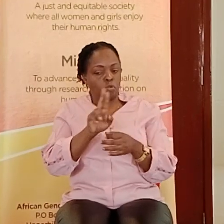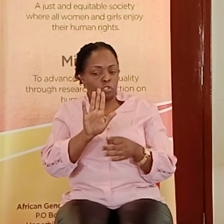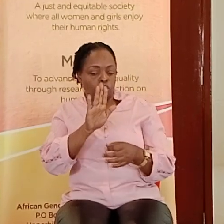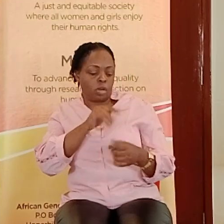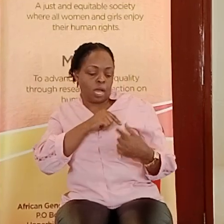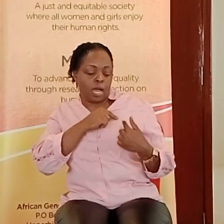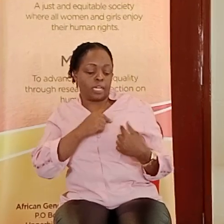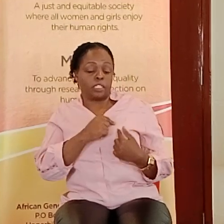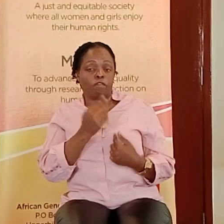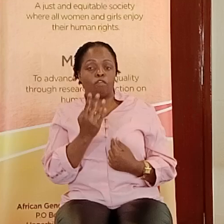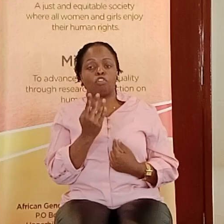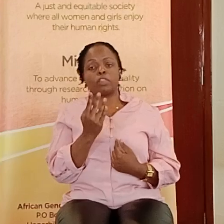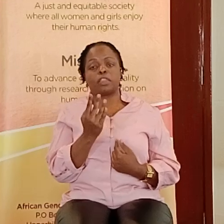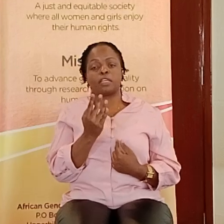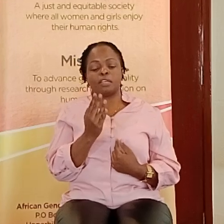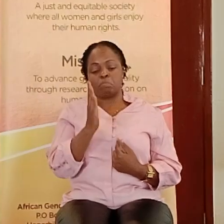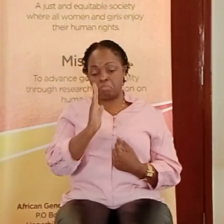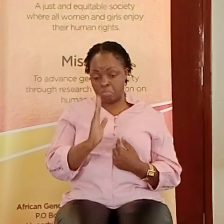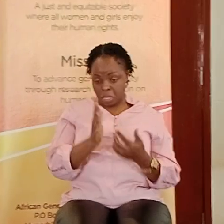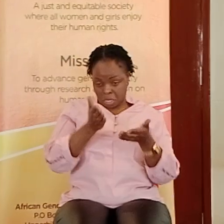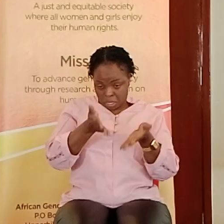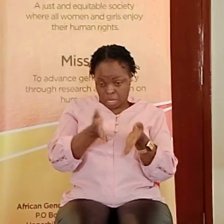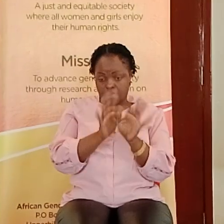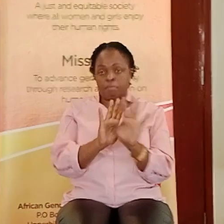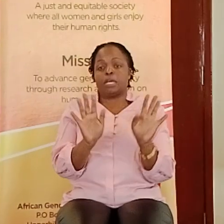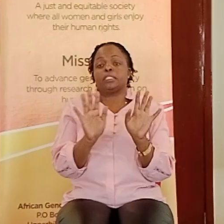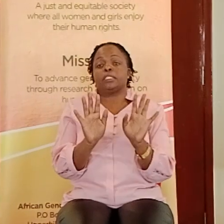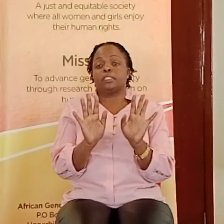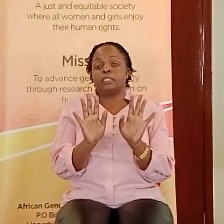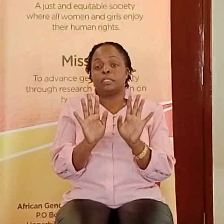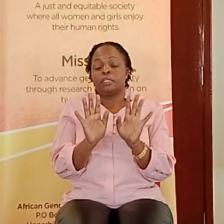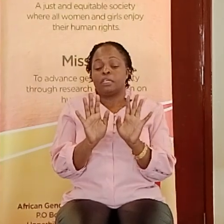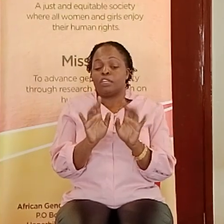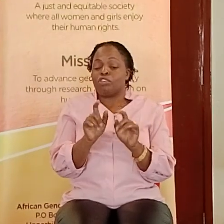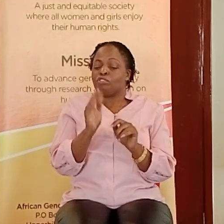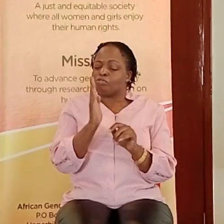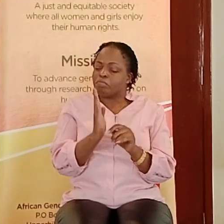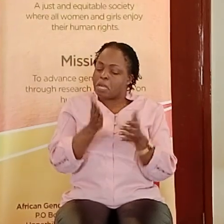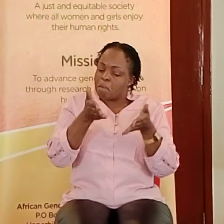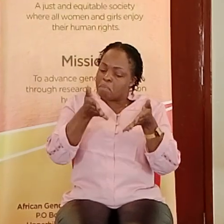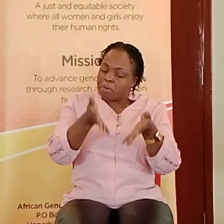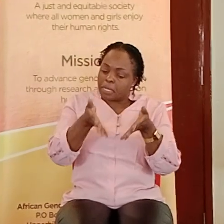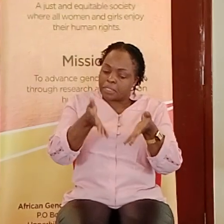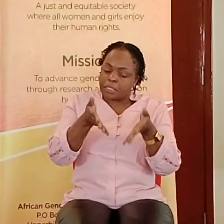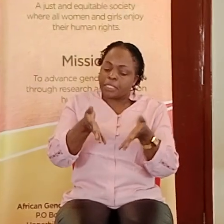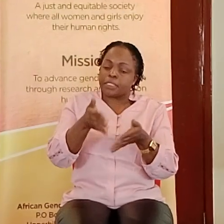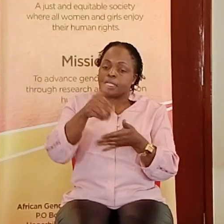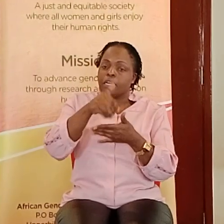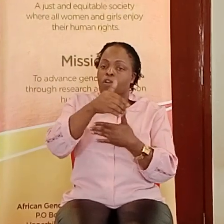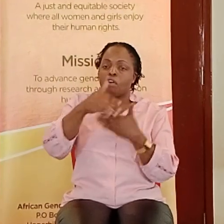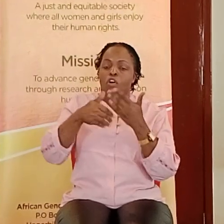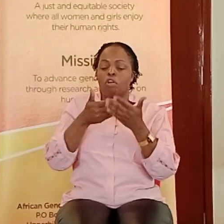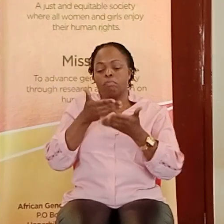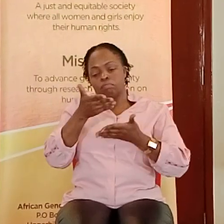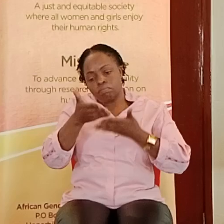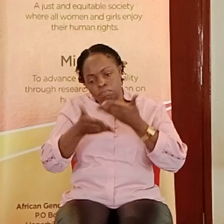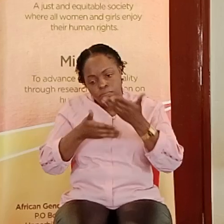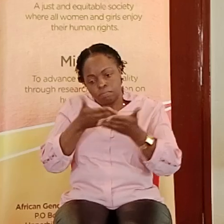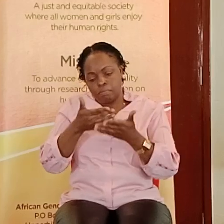one will just be automatic, that you're going to be really present in those conversations. And so I don't want to take a lot